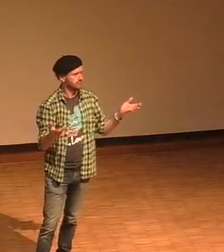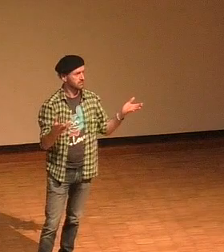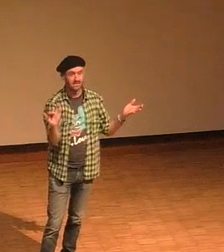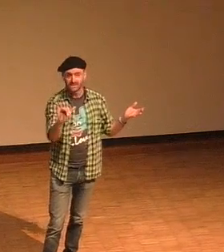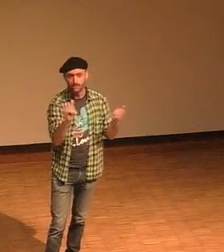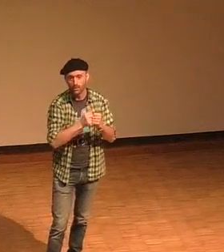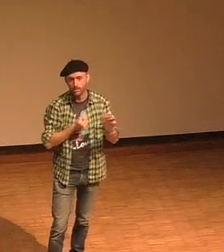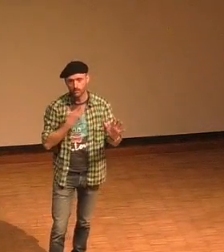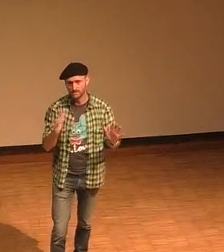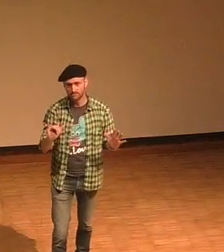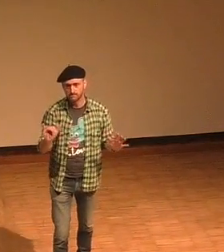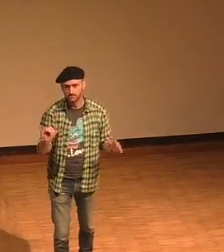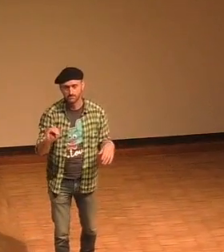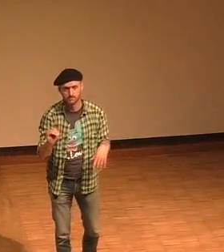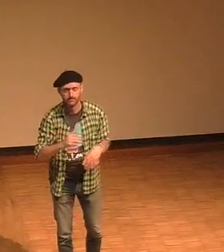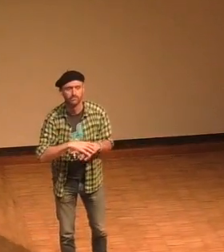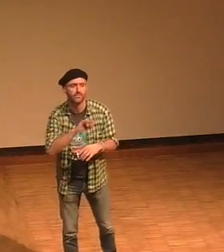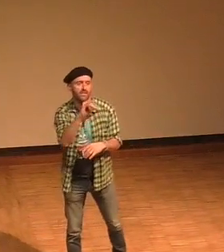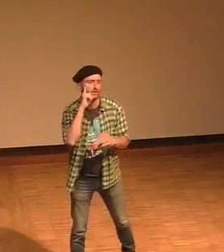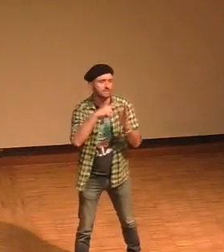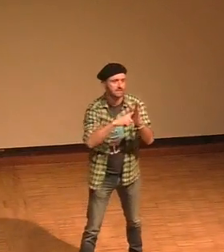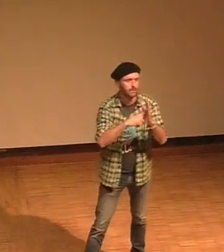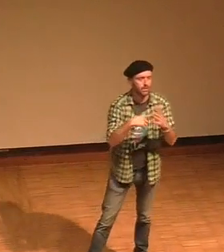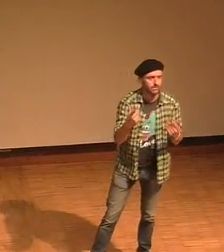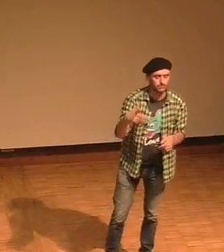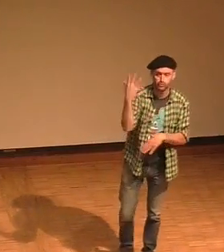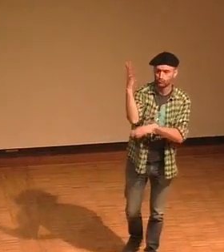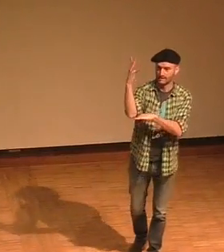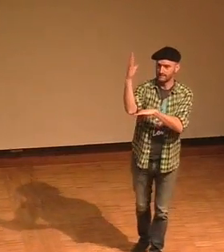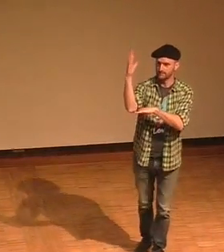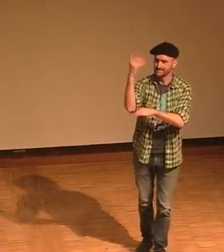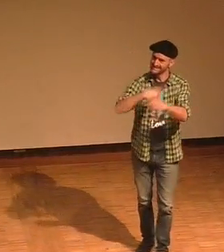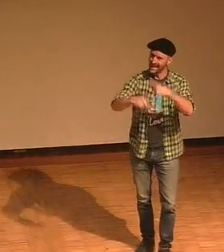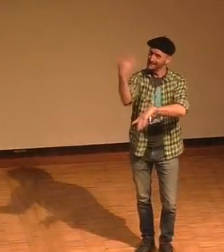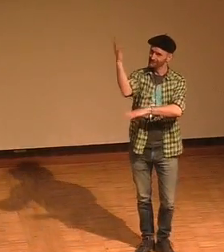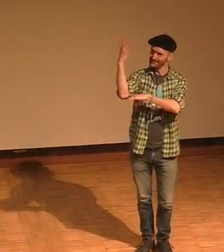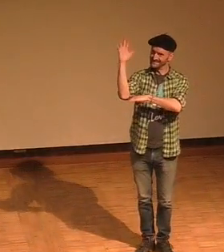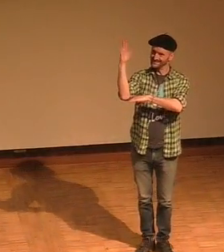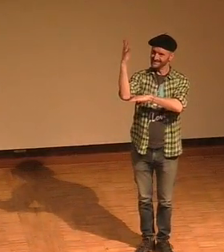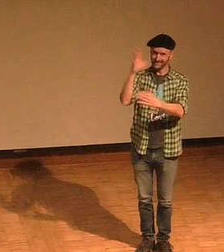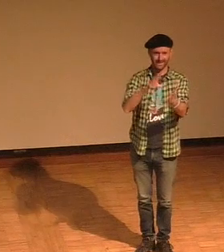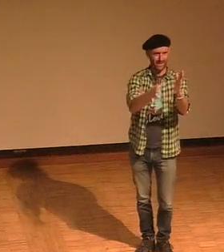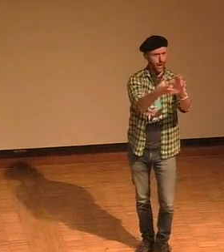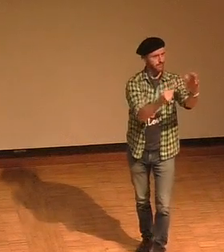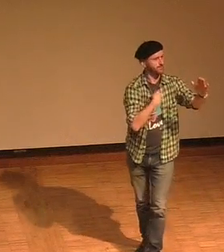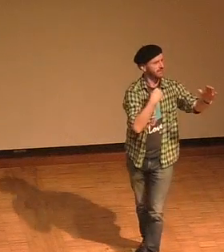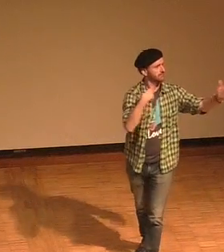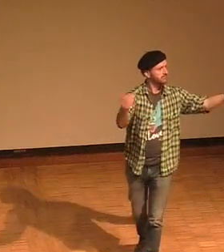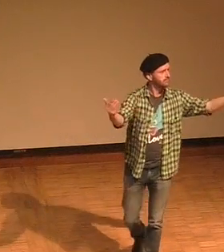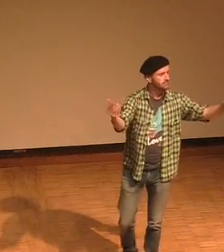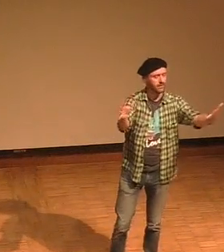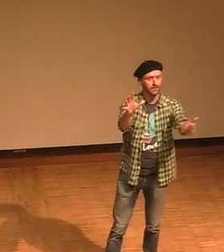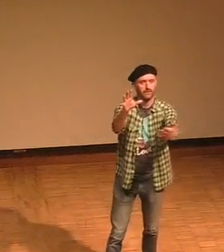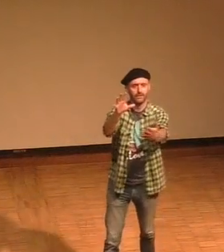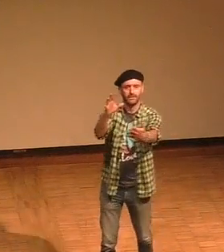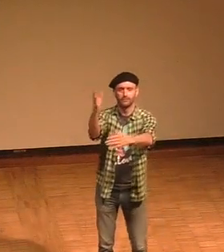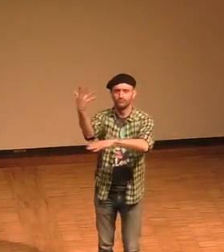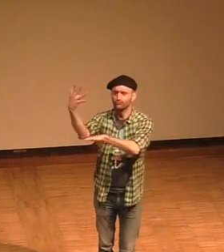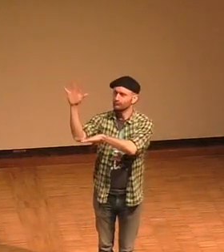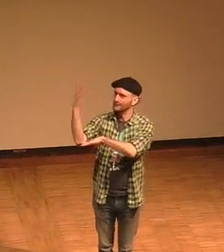story. Or the poem. Like, for example, you saw the tree. This is the sign for tree. Go ahead, everybody do this